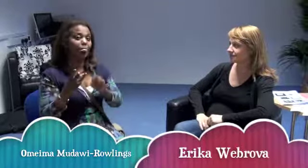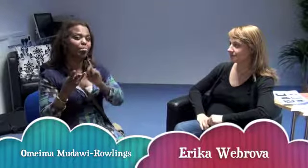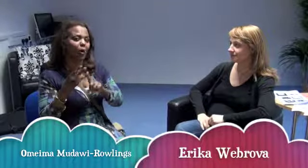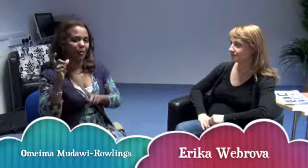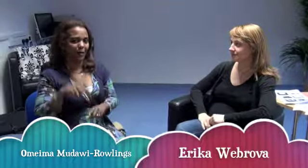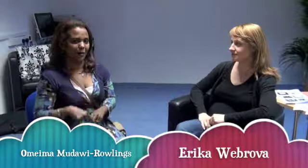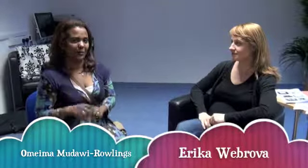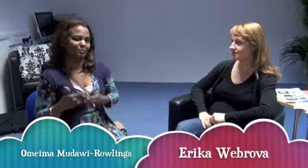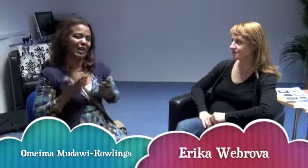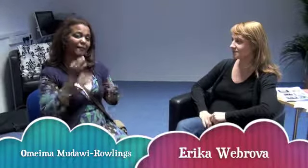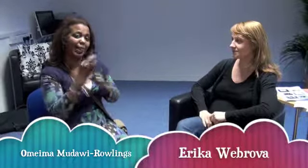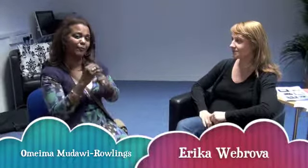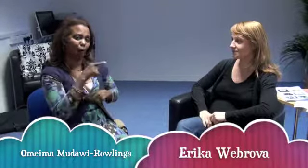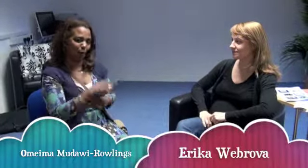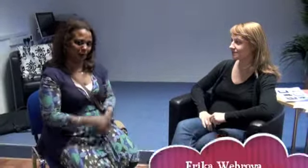let's welcome our 3rd participant.